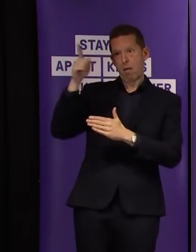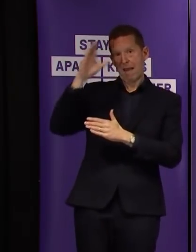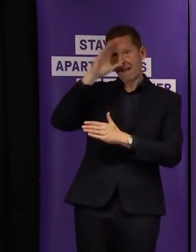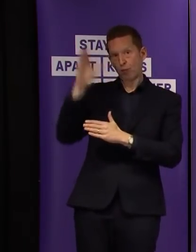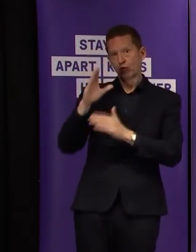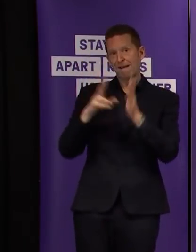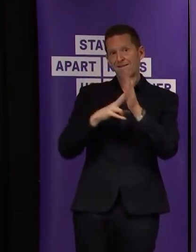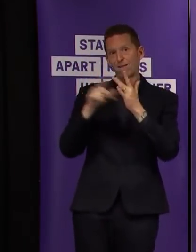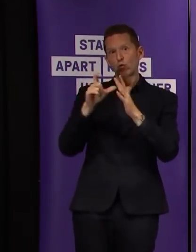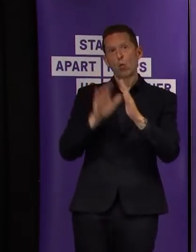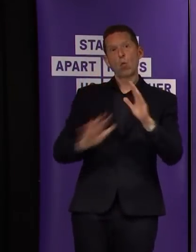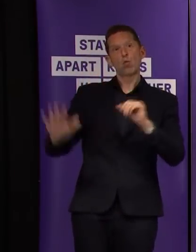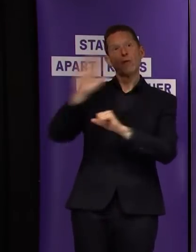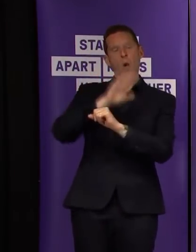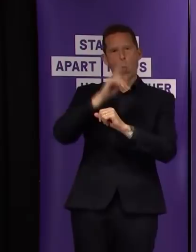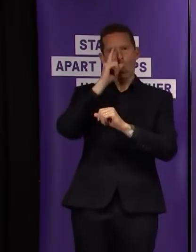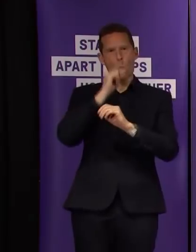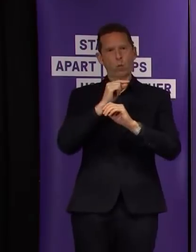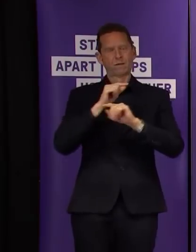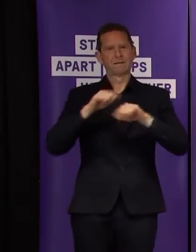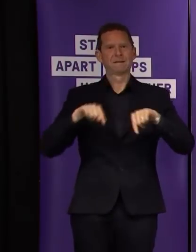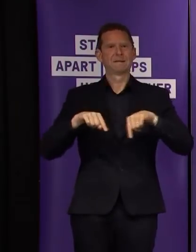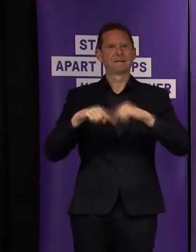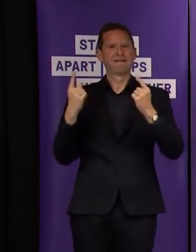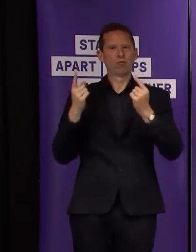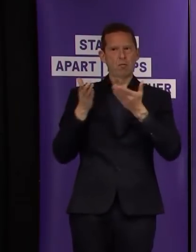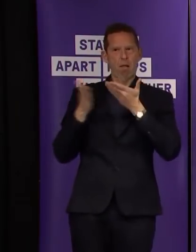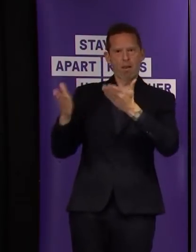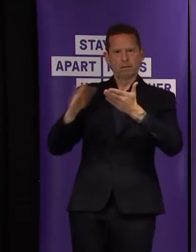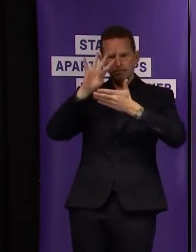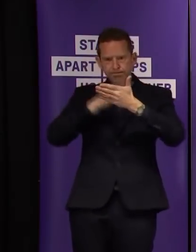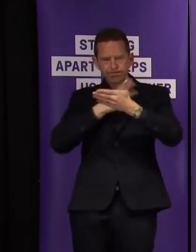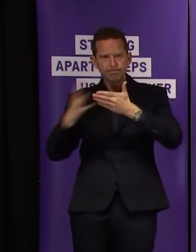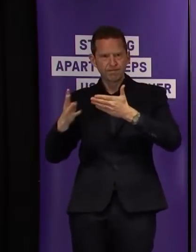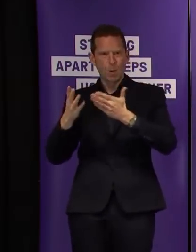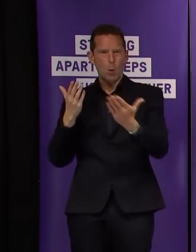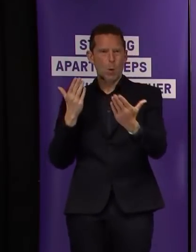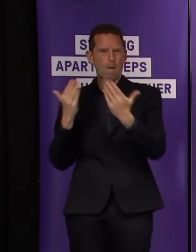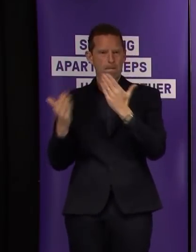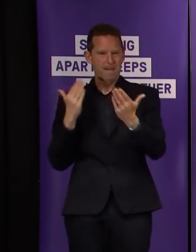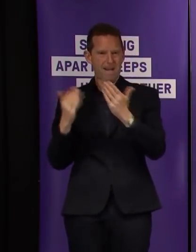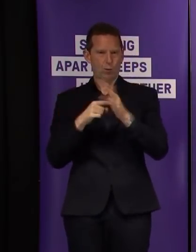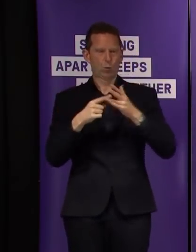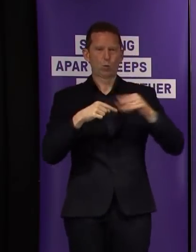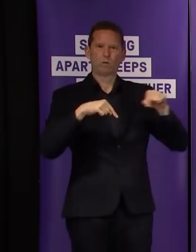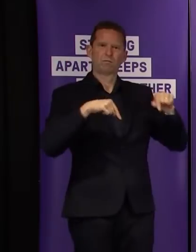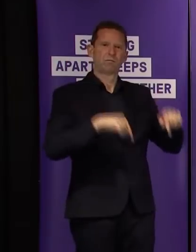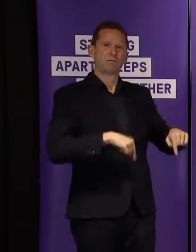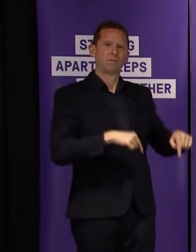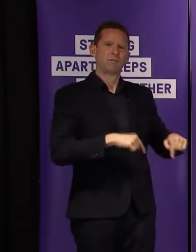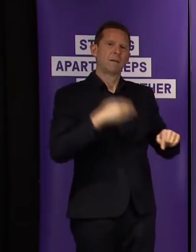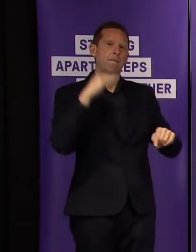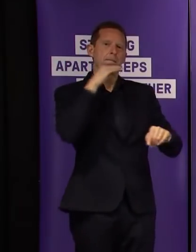to a very different range of settings compared to metropolitan Melbourne. That would